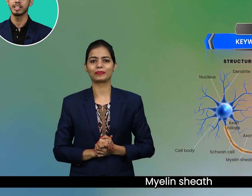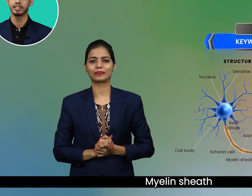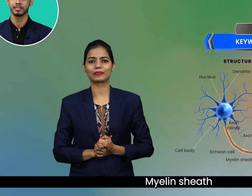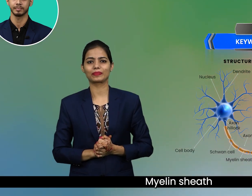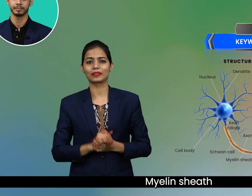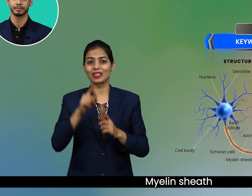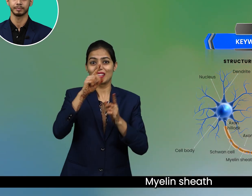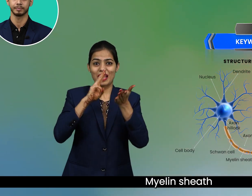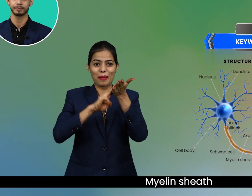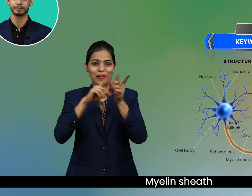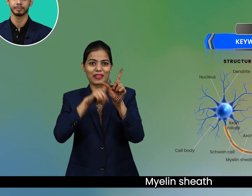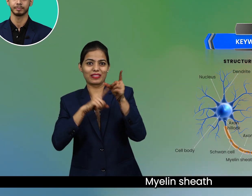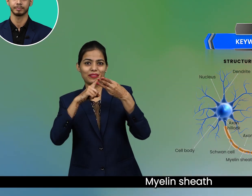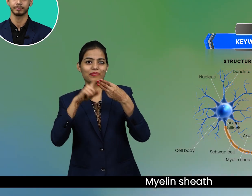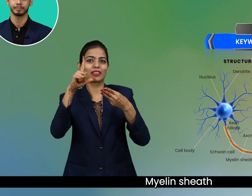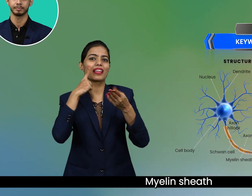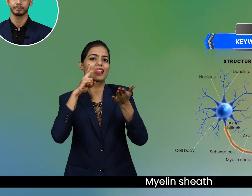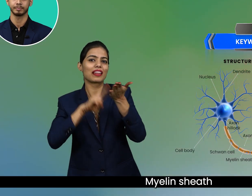myelin sheath,